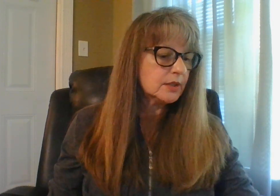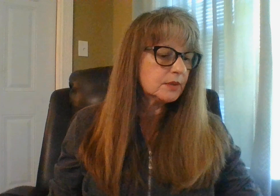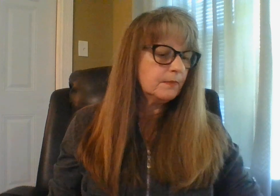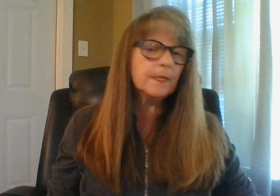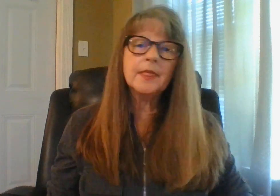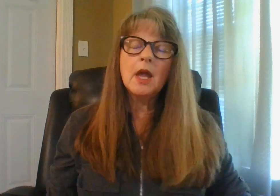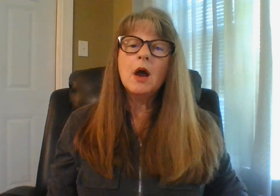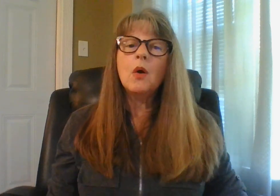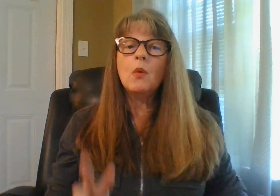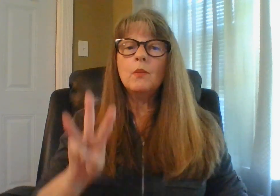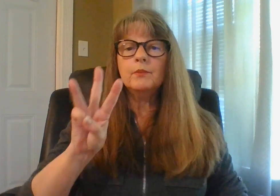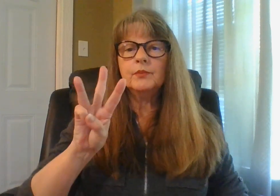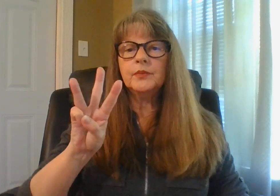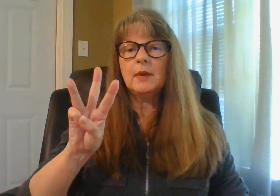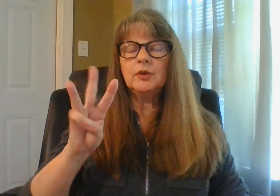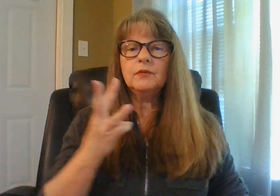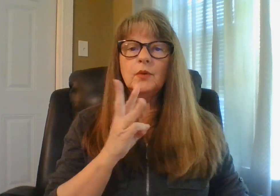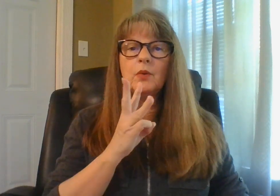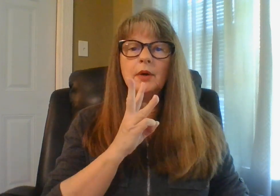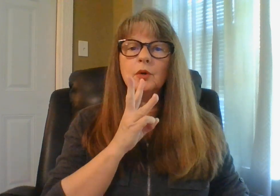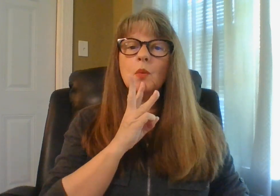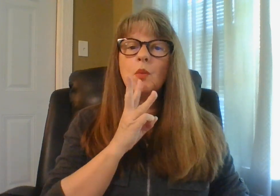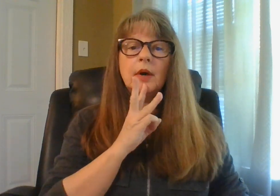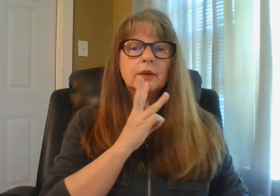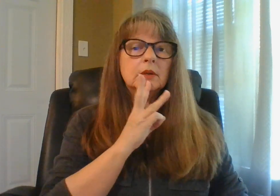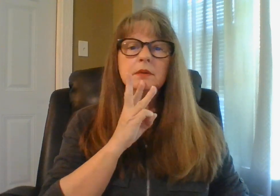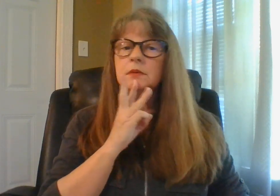ways. W for water, water,